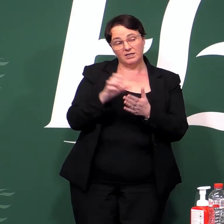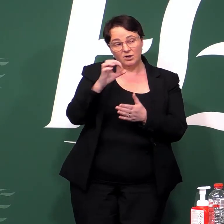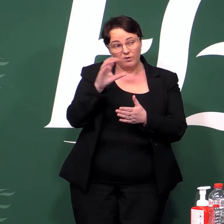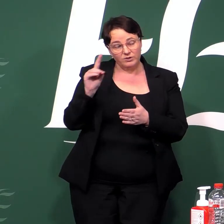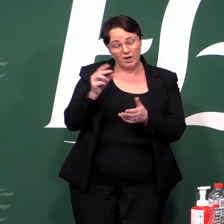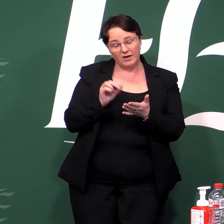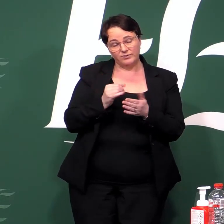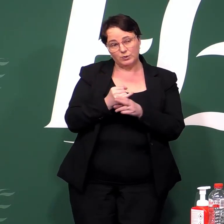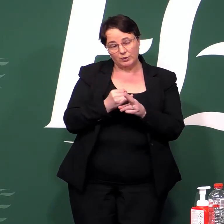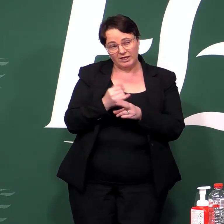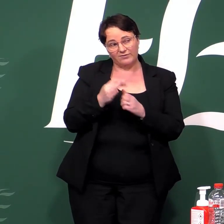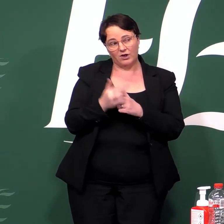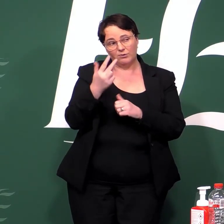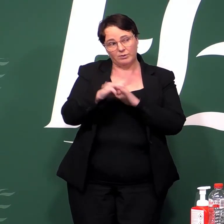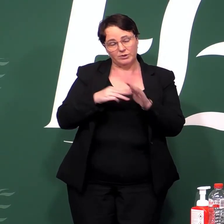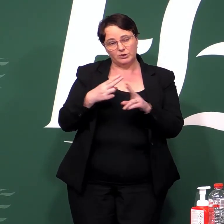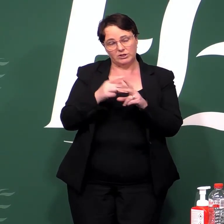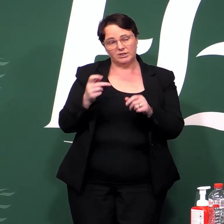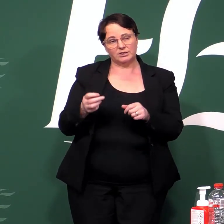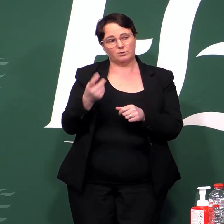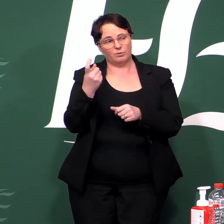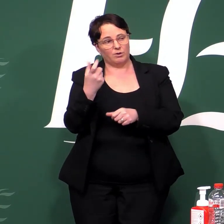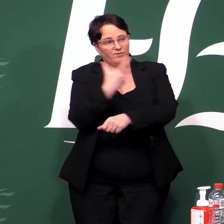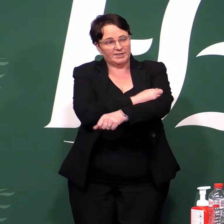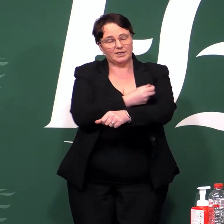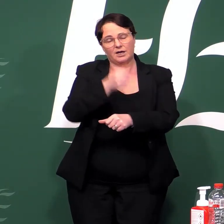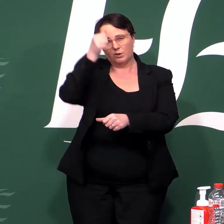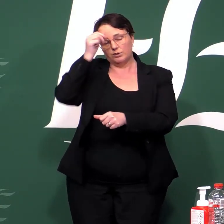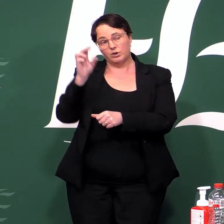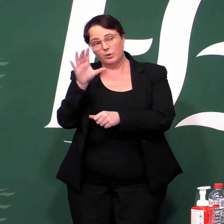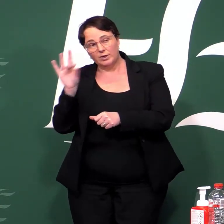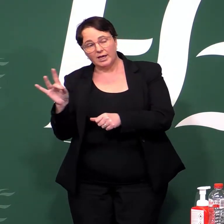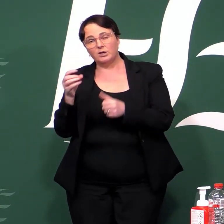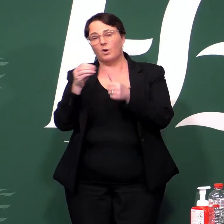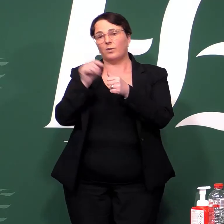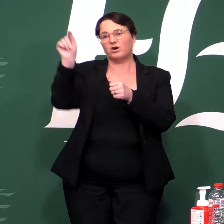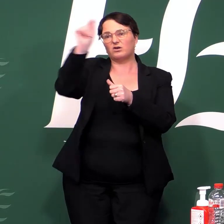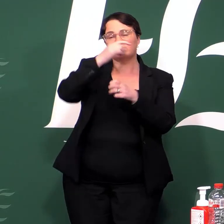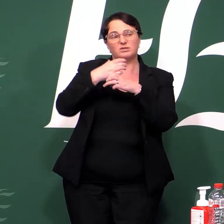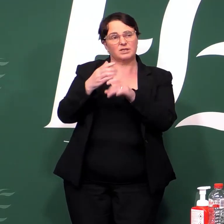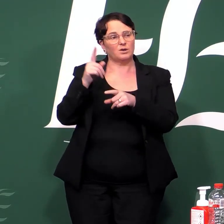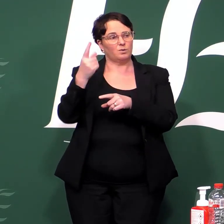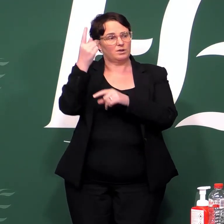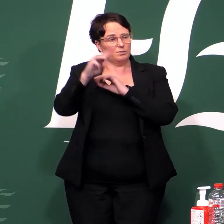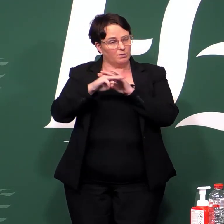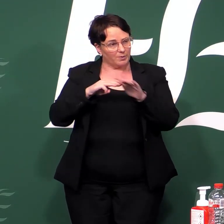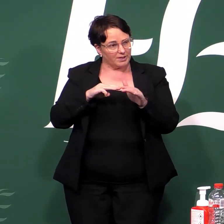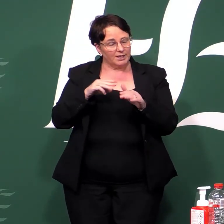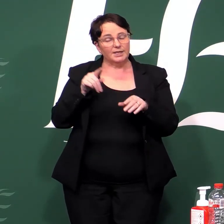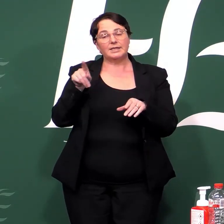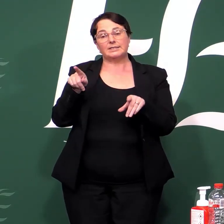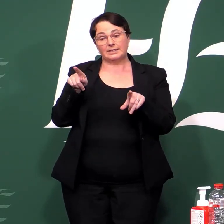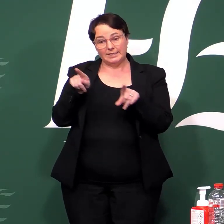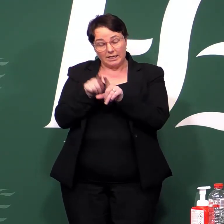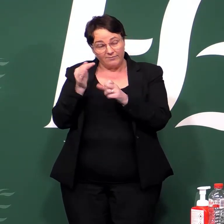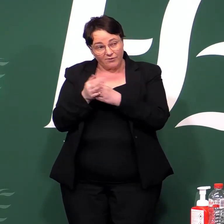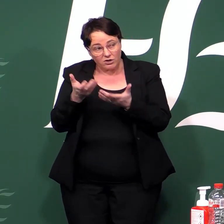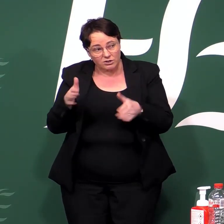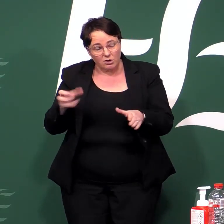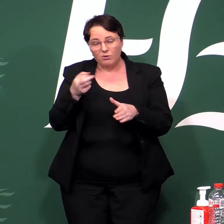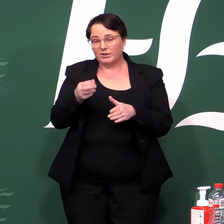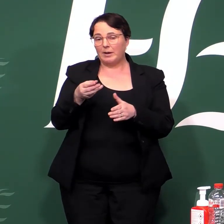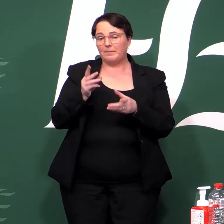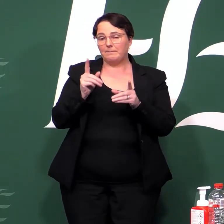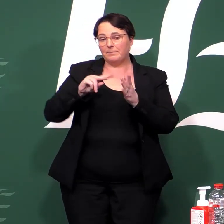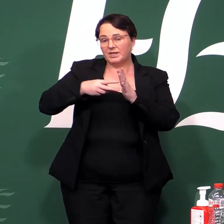you have to wait 3 months till you can get another vaccine. In the UK and other places, it's a month. Is it the same for children? And is there any plans to change that